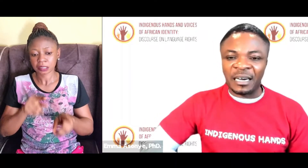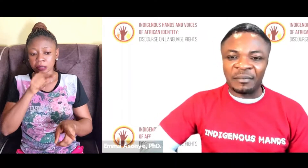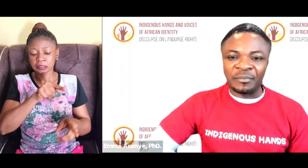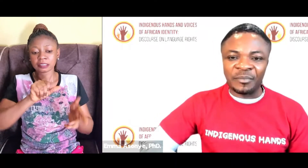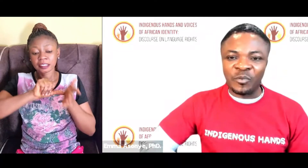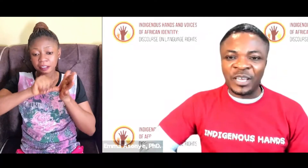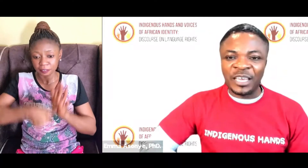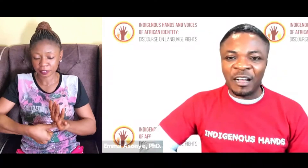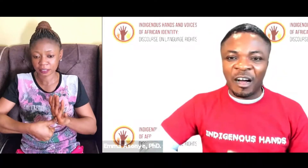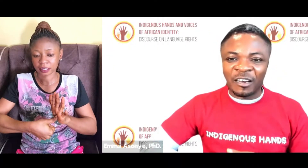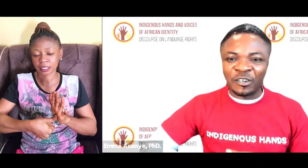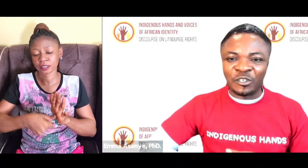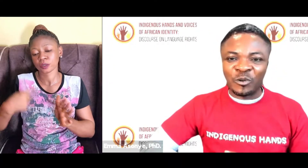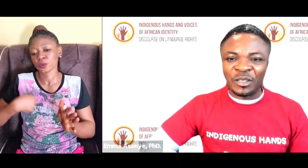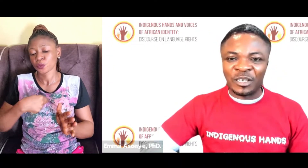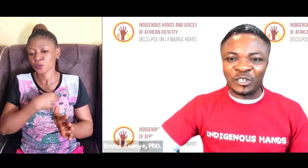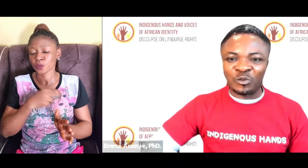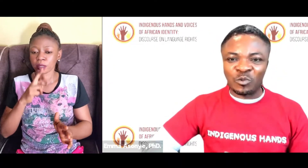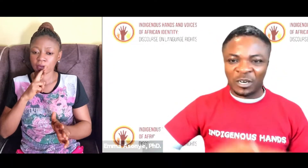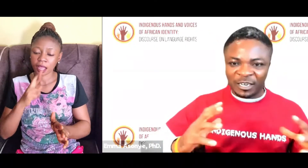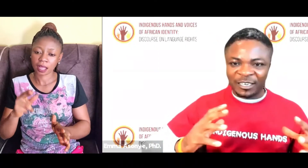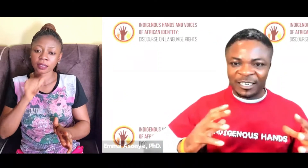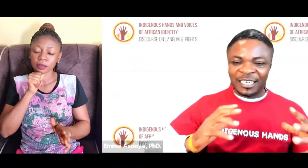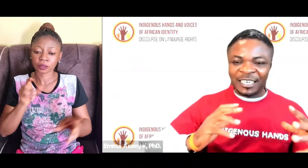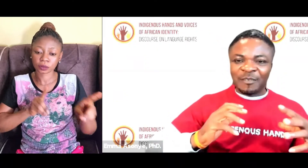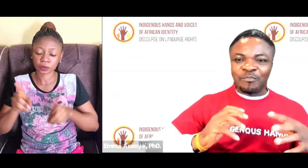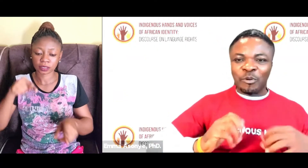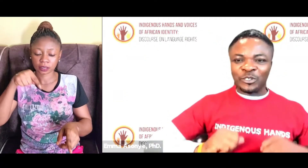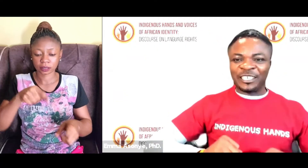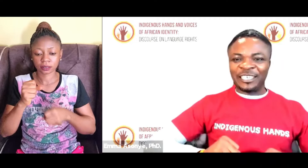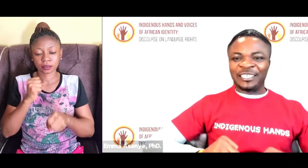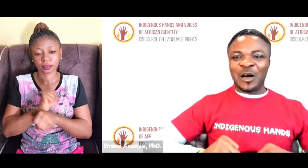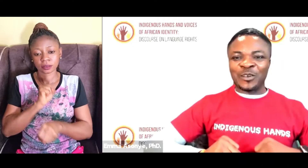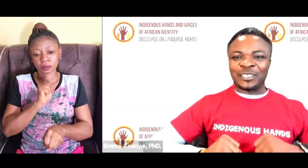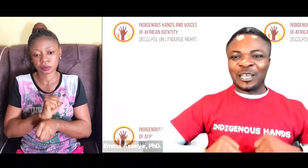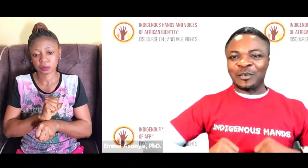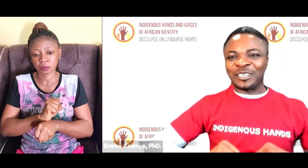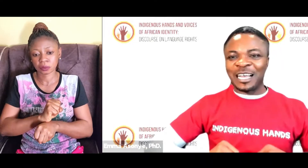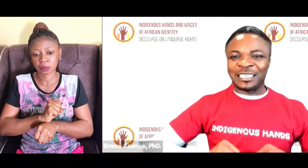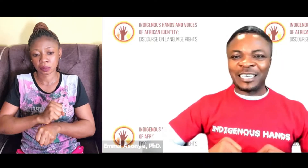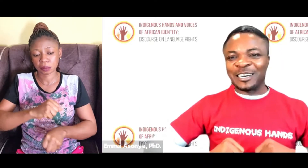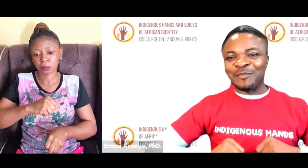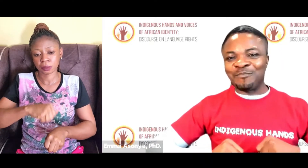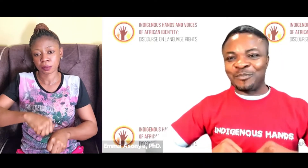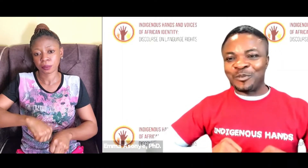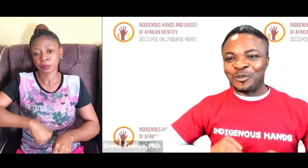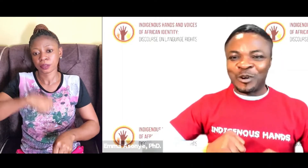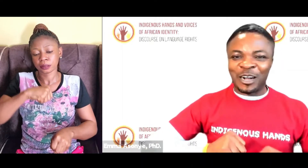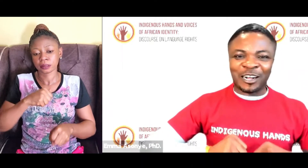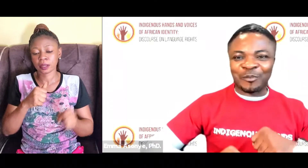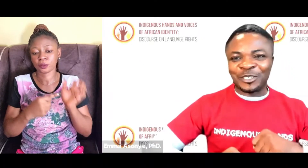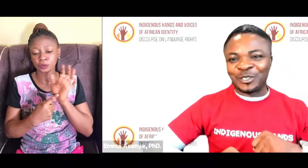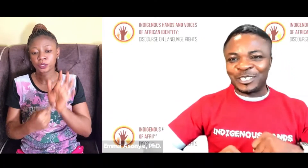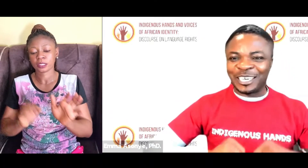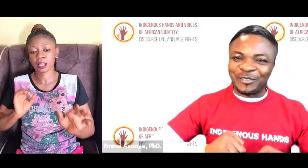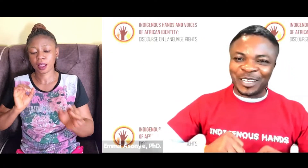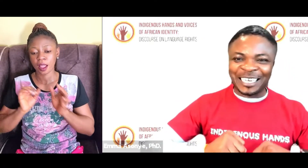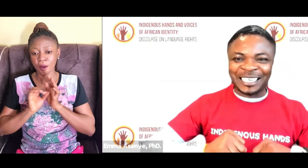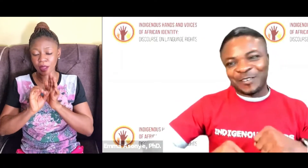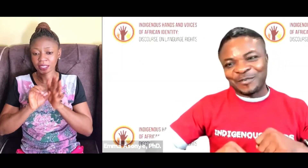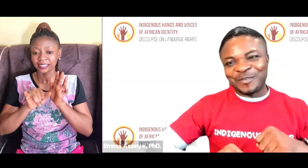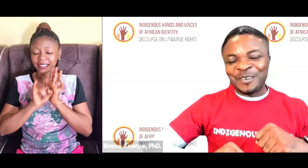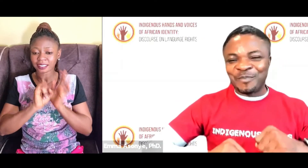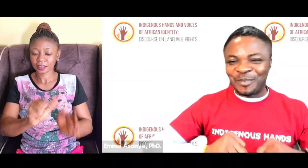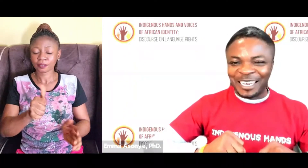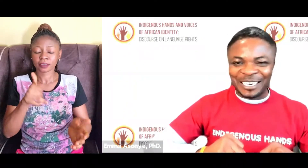emphasized, we are not doing this work boasting ourselves as hearing people who are coming to deliver